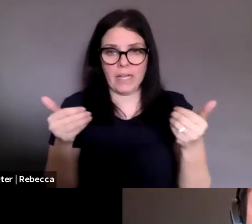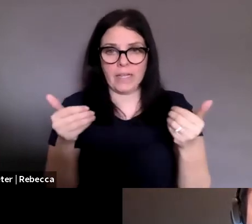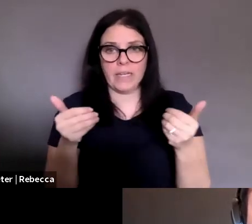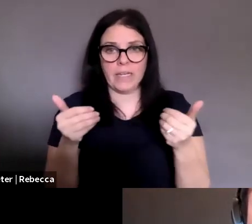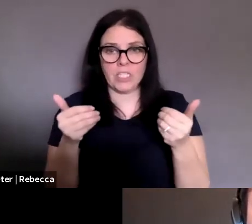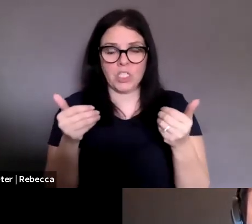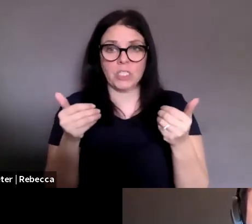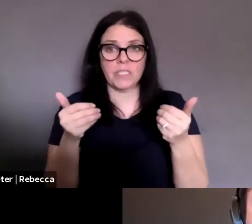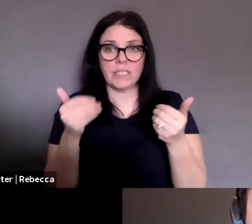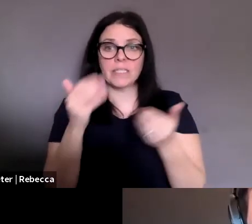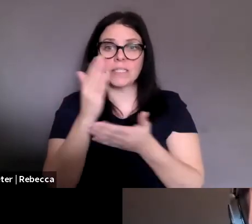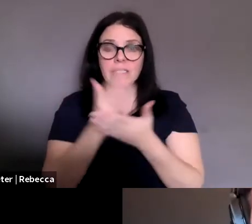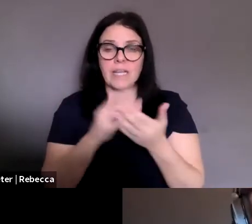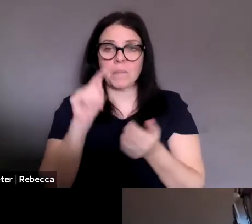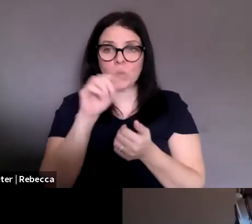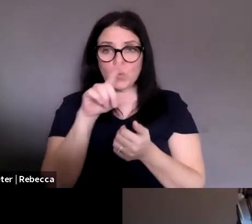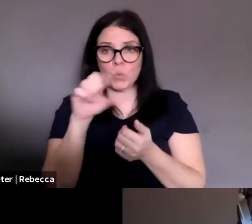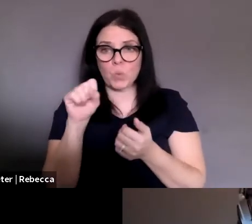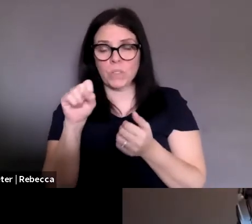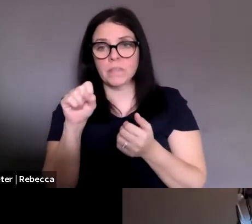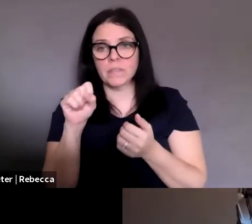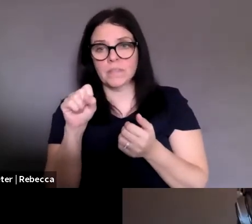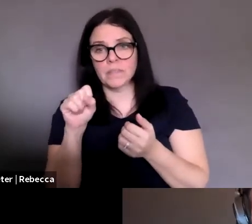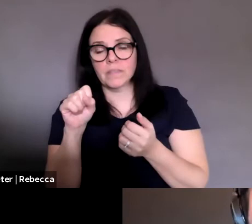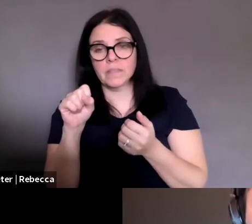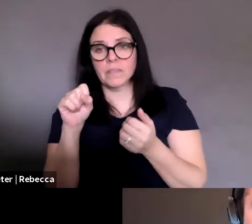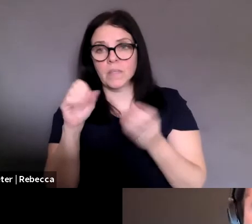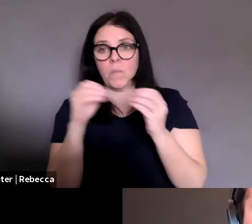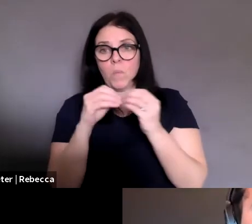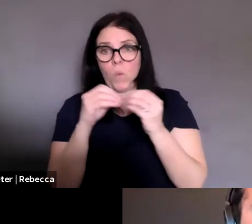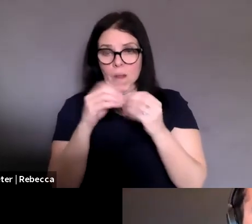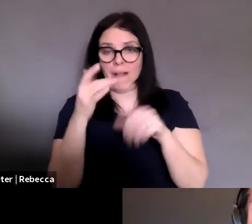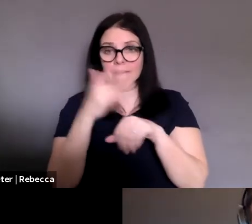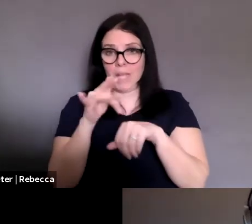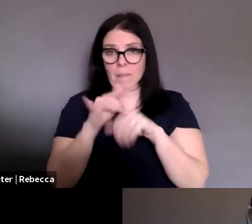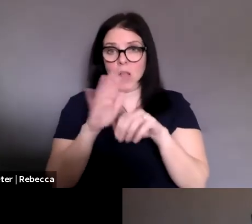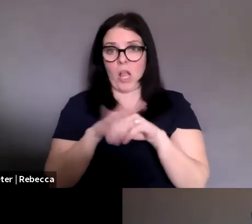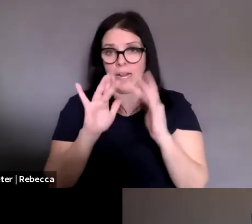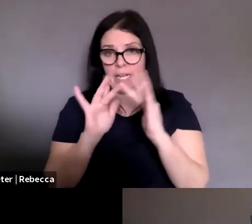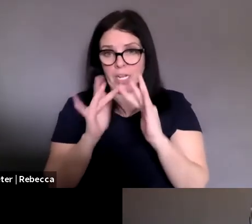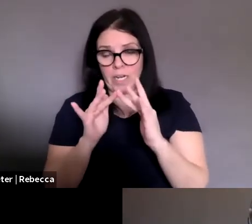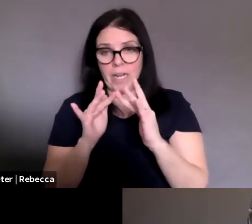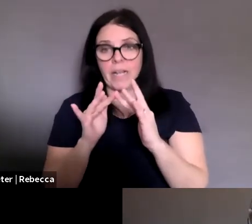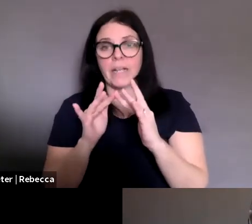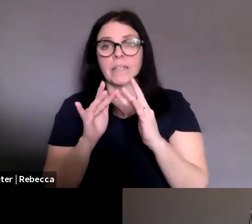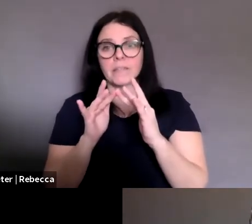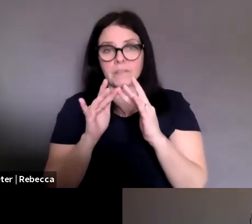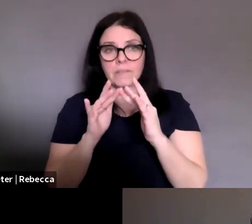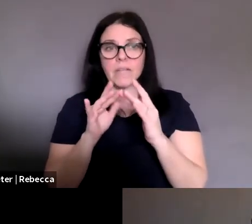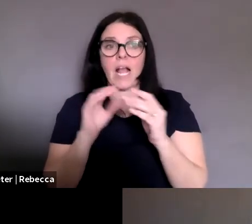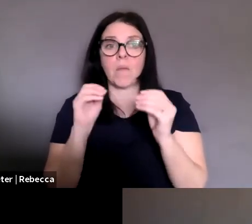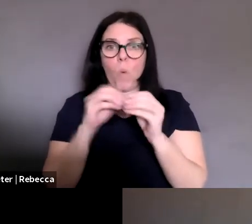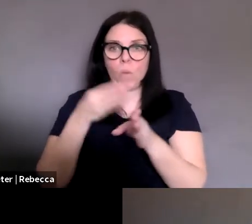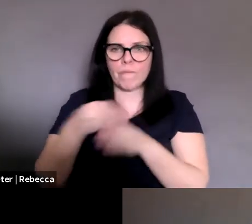of those tools have been widely available on internet and widely used by a number of professionals involved in child protection